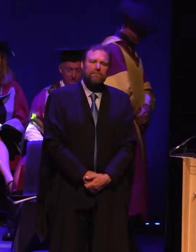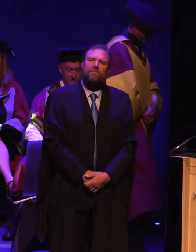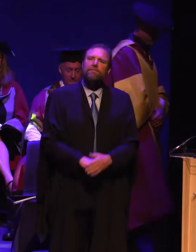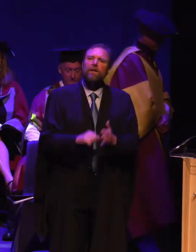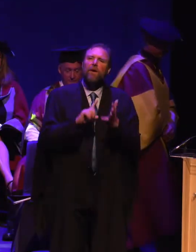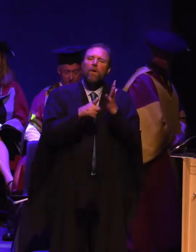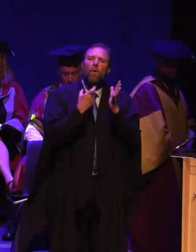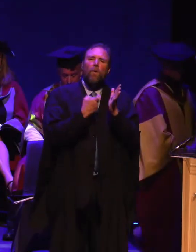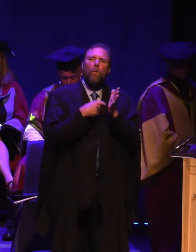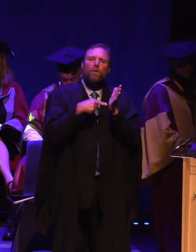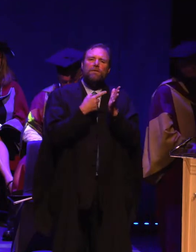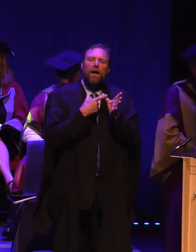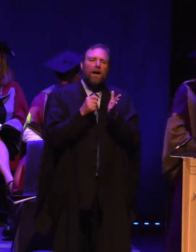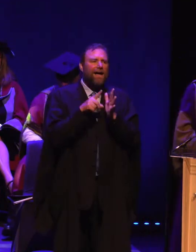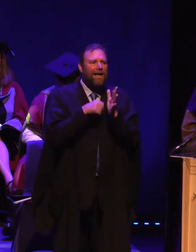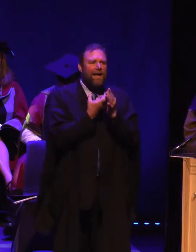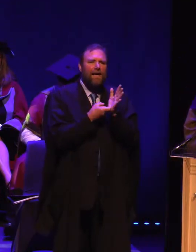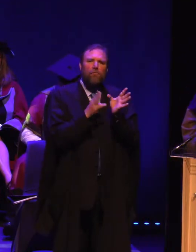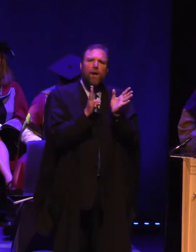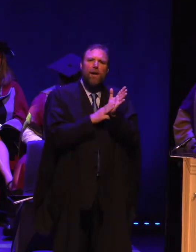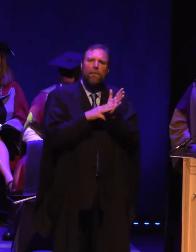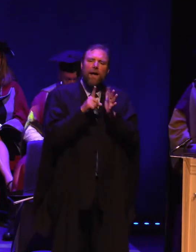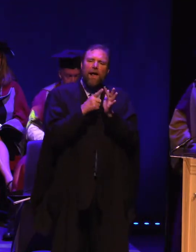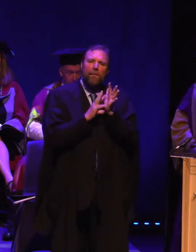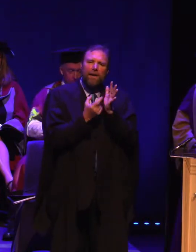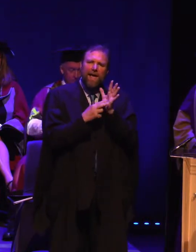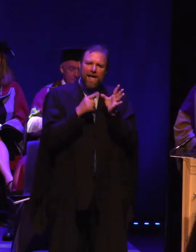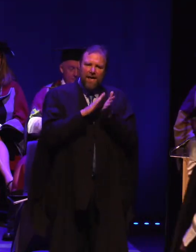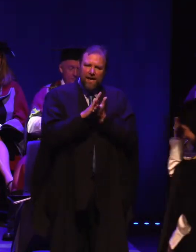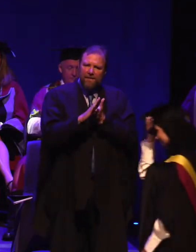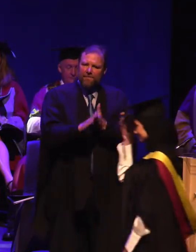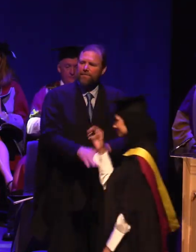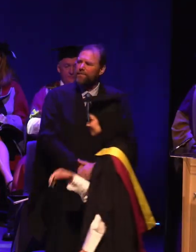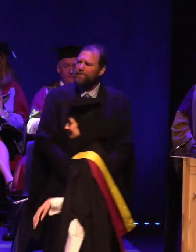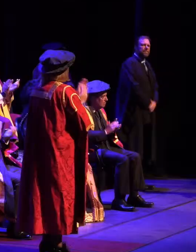Ur Talal Ibrahim Almayani.